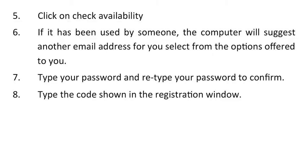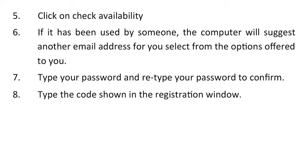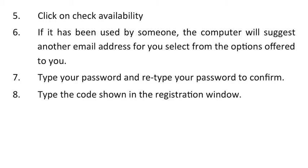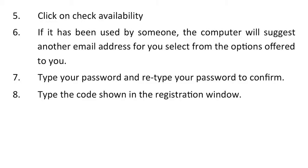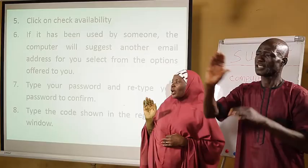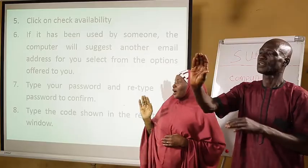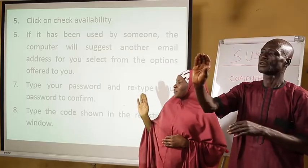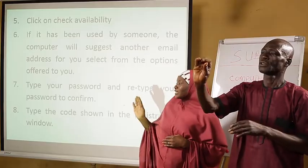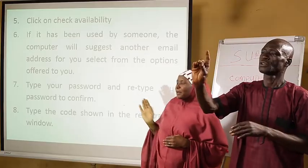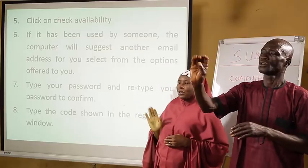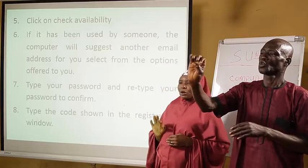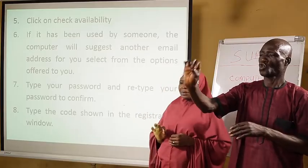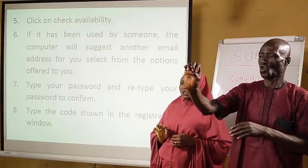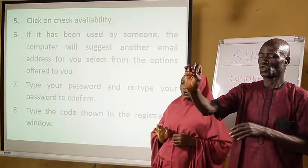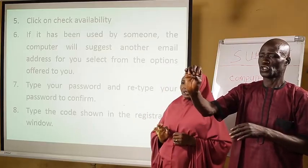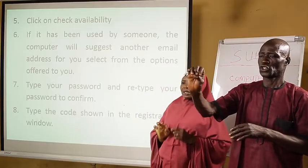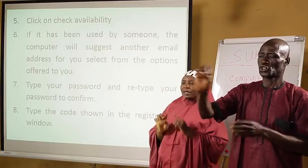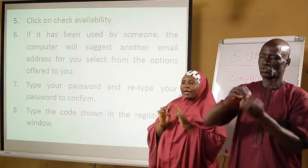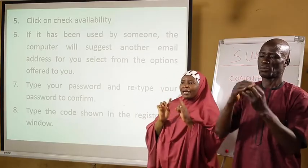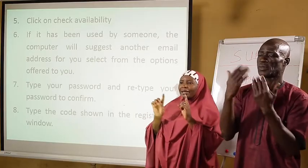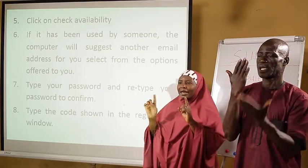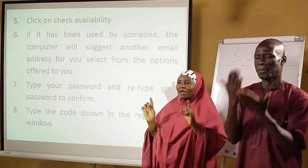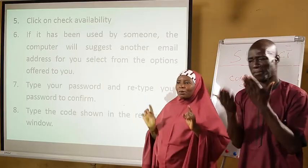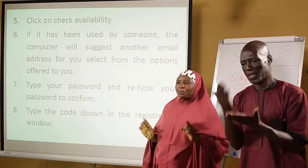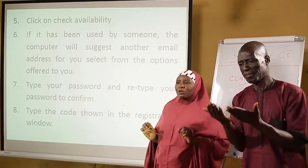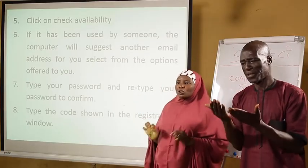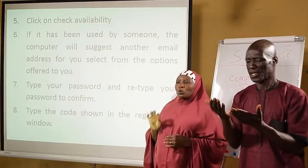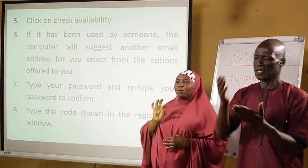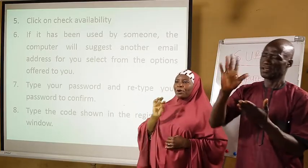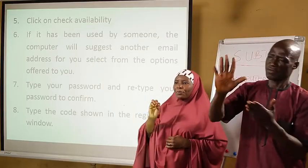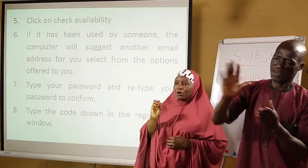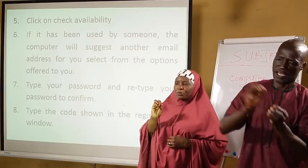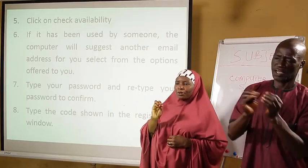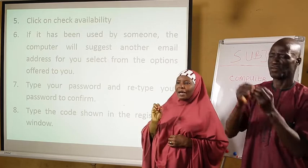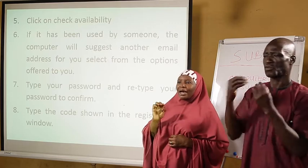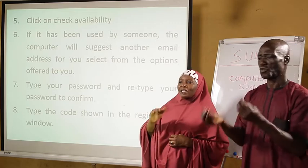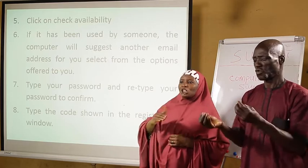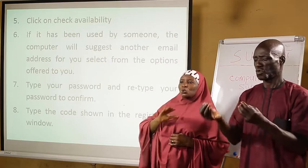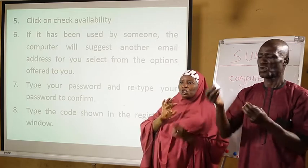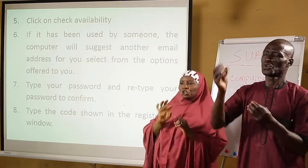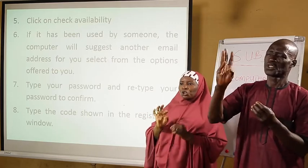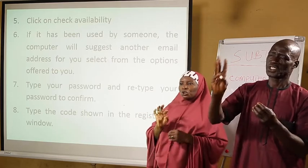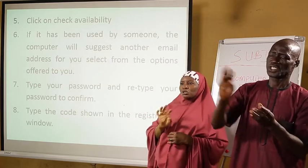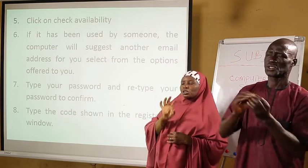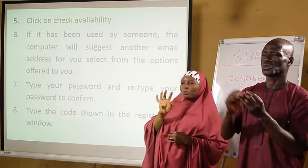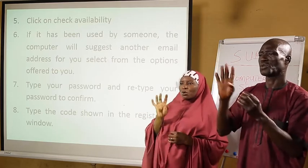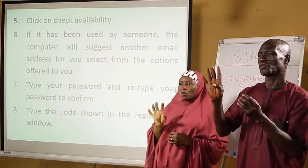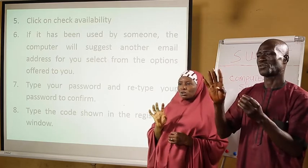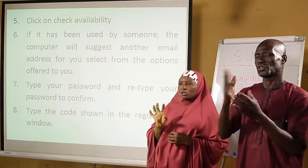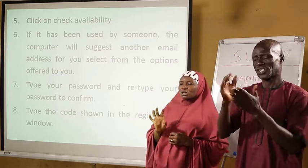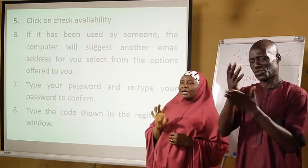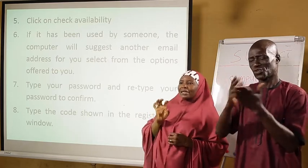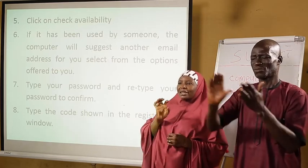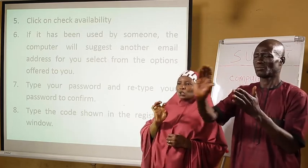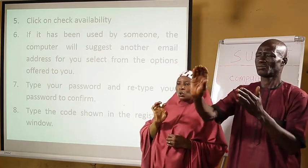registration window. After typing your password, a dialog box will pop up and it will show you some